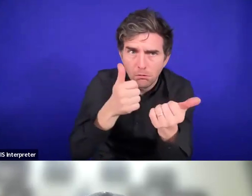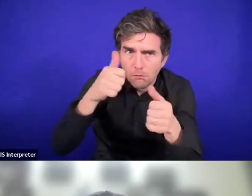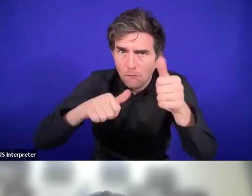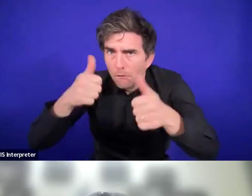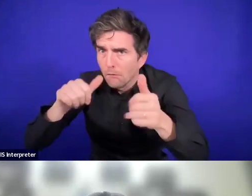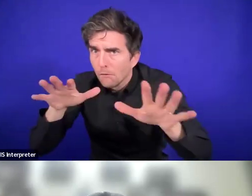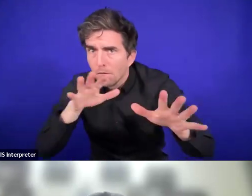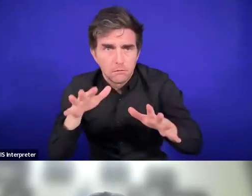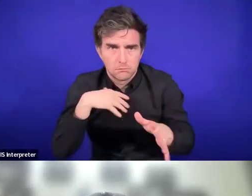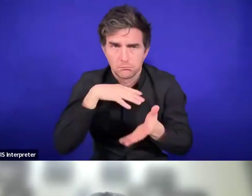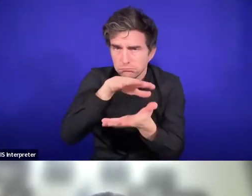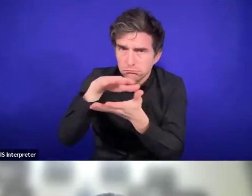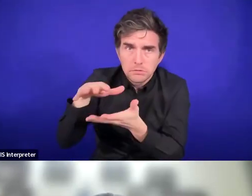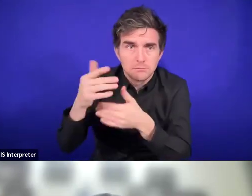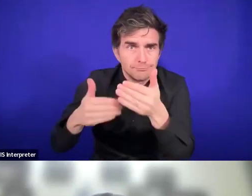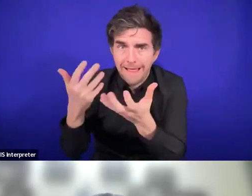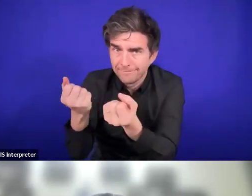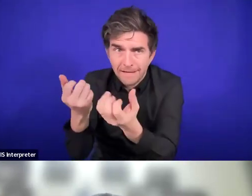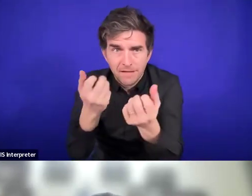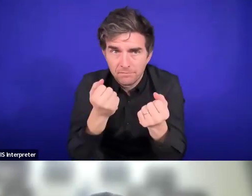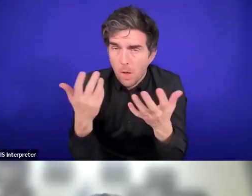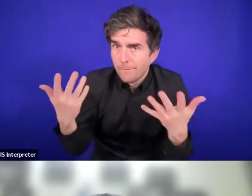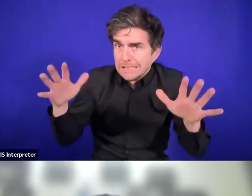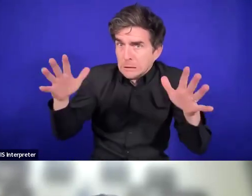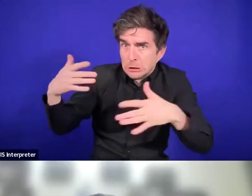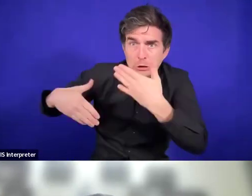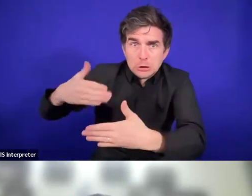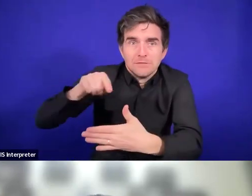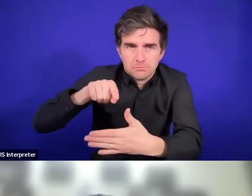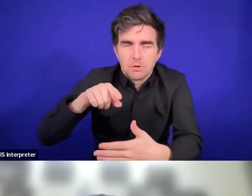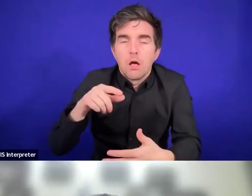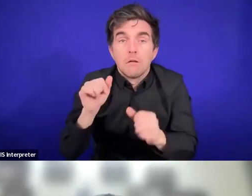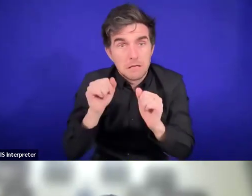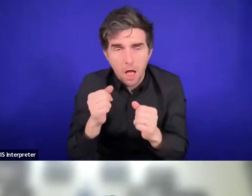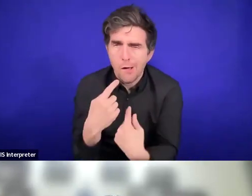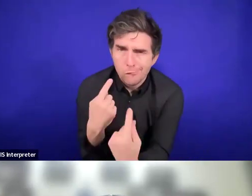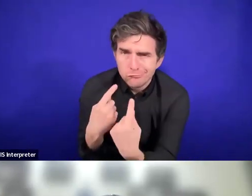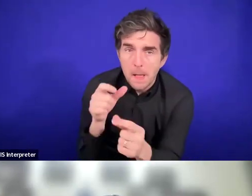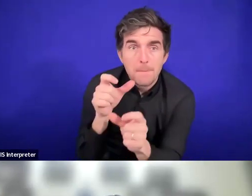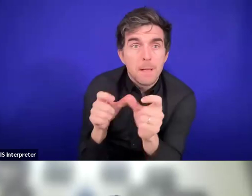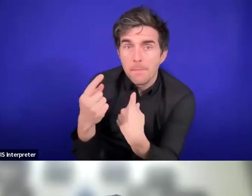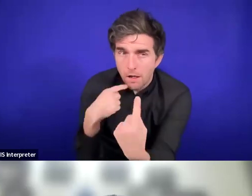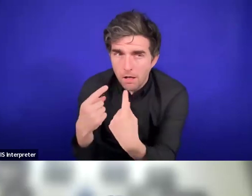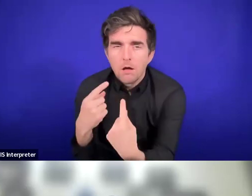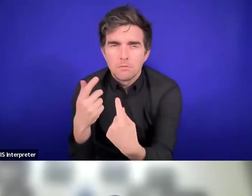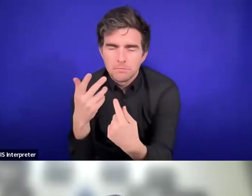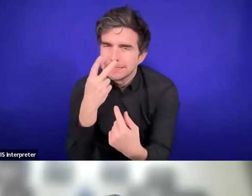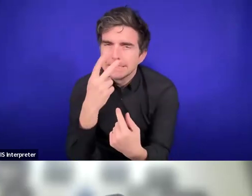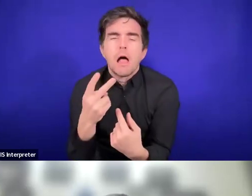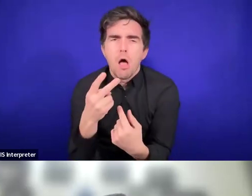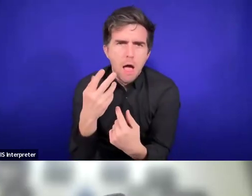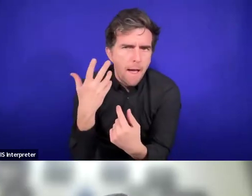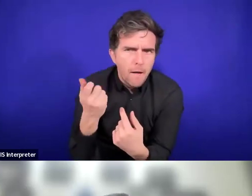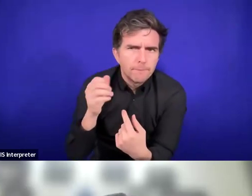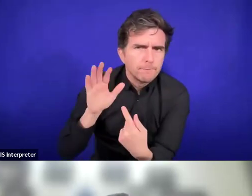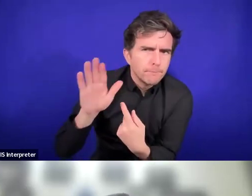how inclusive has the planning been, and doing that with the local government, with the tribal community, and with the general population. And this is where a